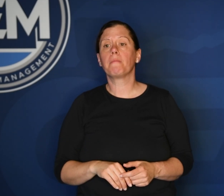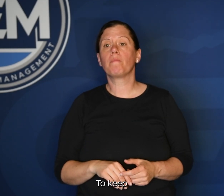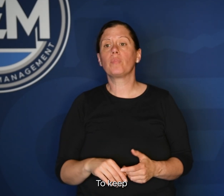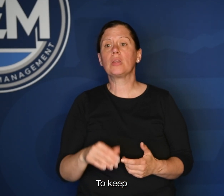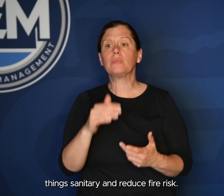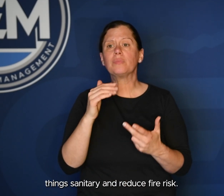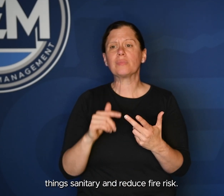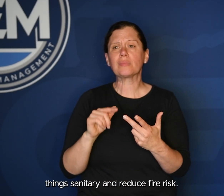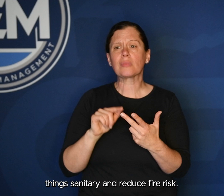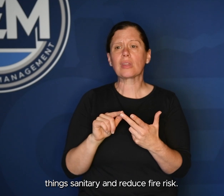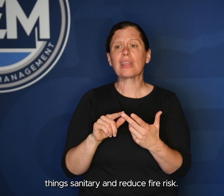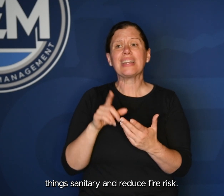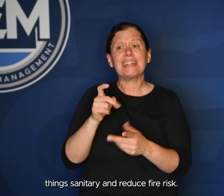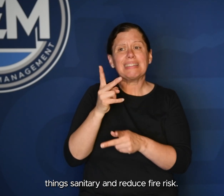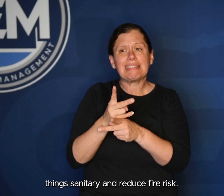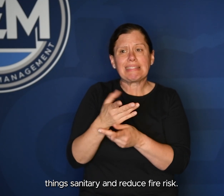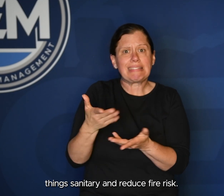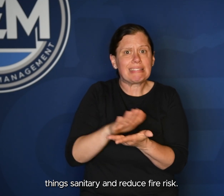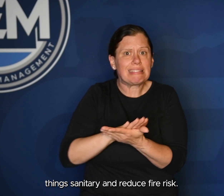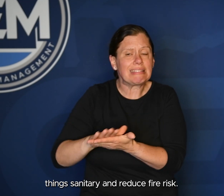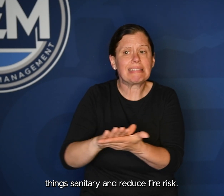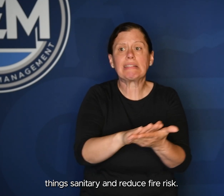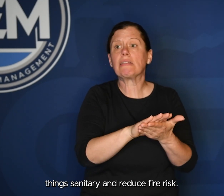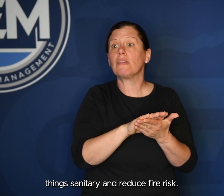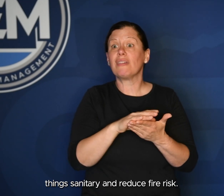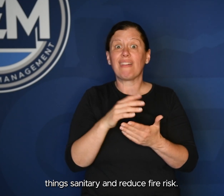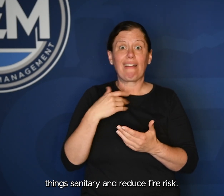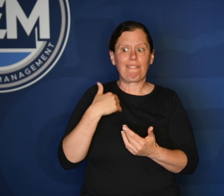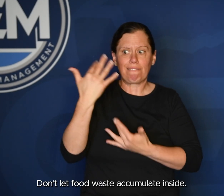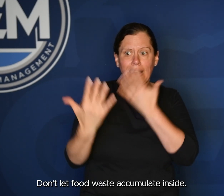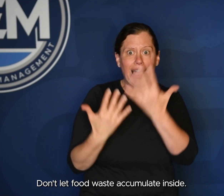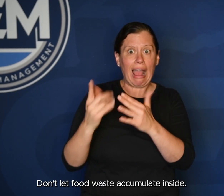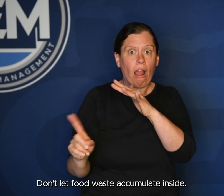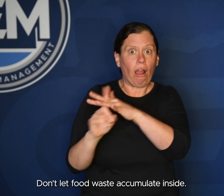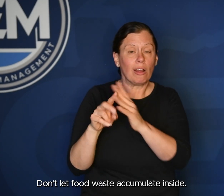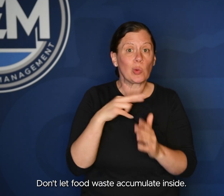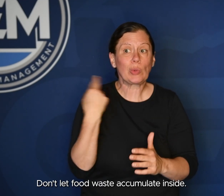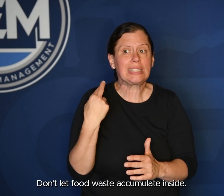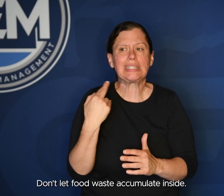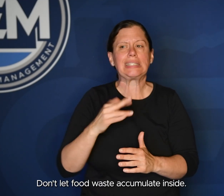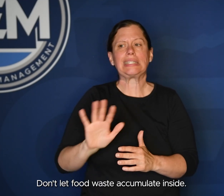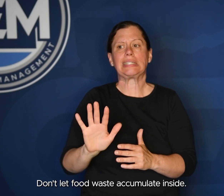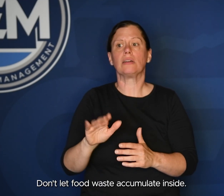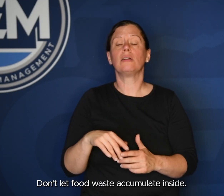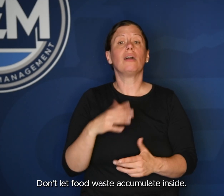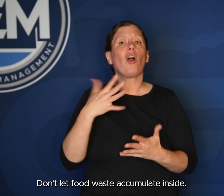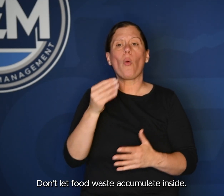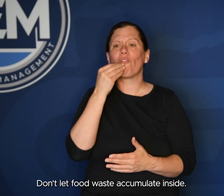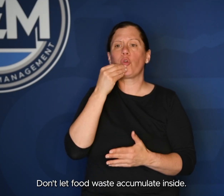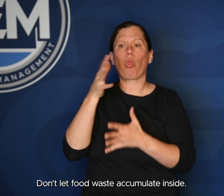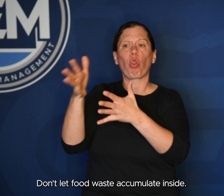To keep things sanitary and reduce fire risk, don't let food waste accumulate